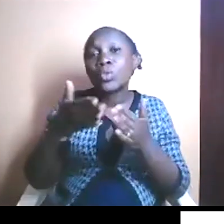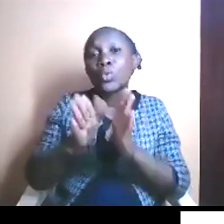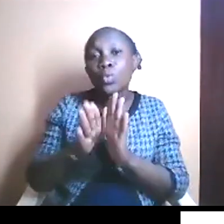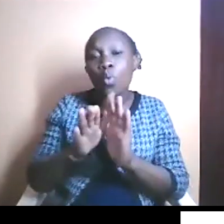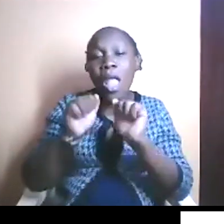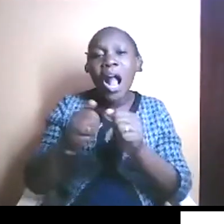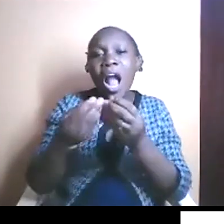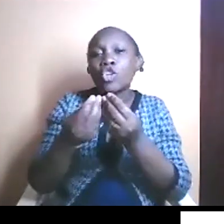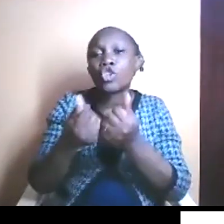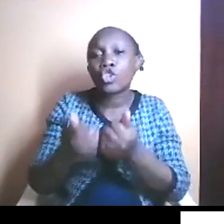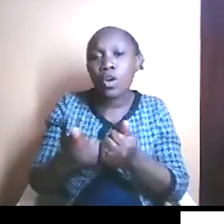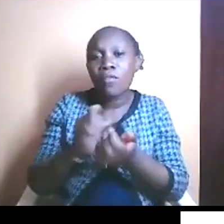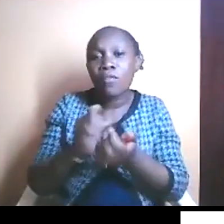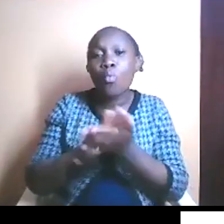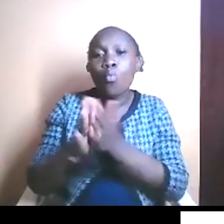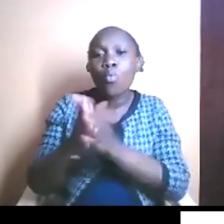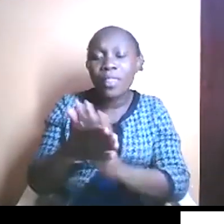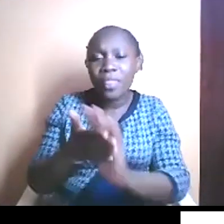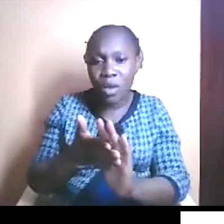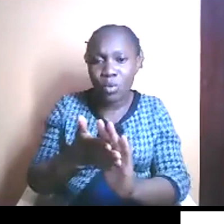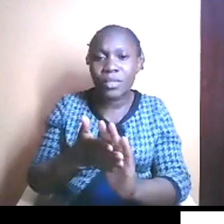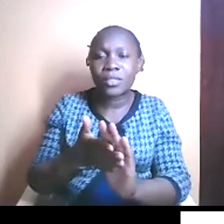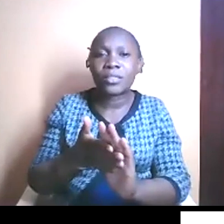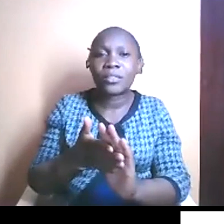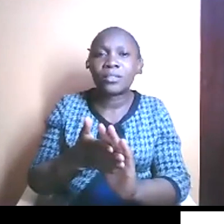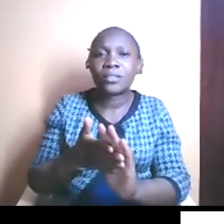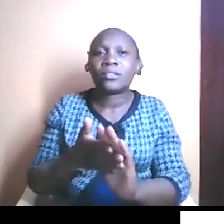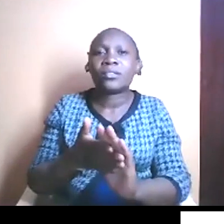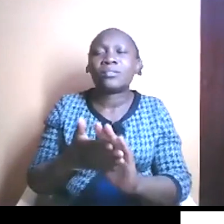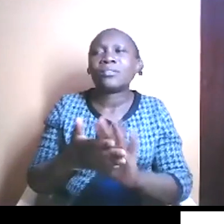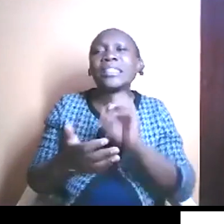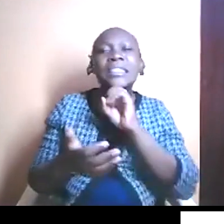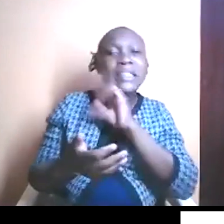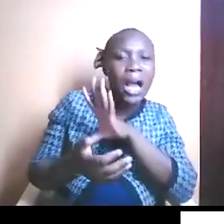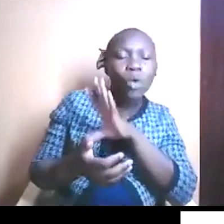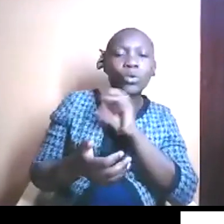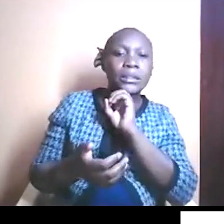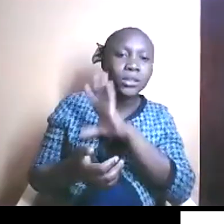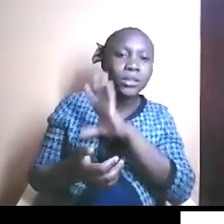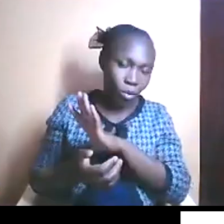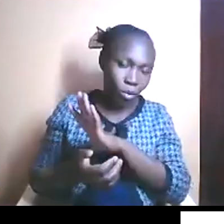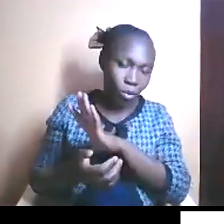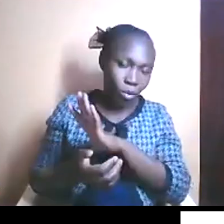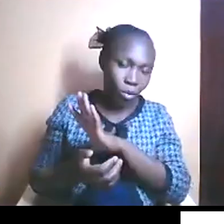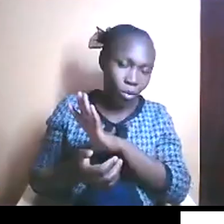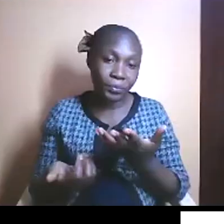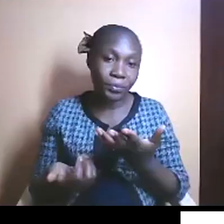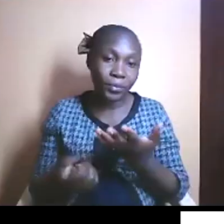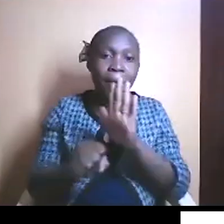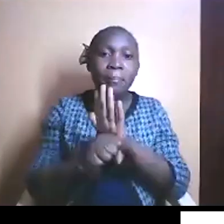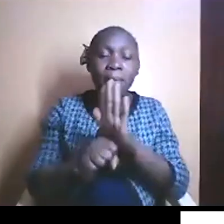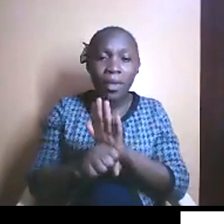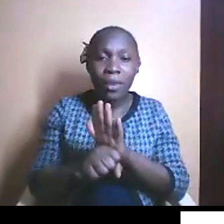resolved without necessarily this non-listening and this shouting, all right? So many